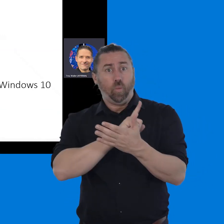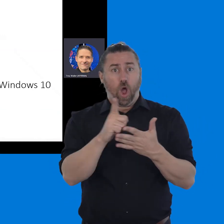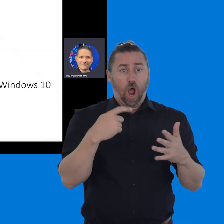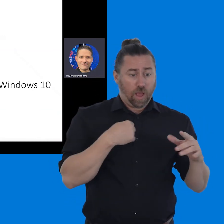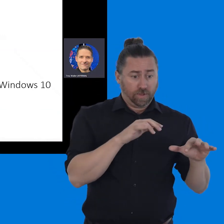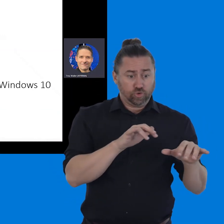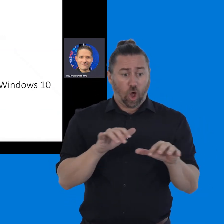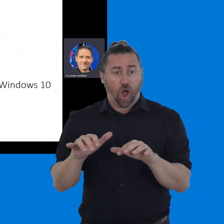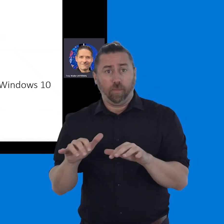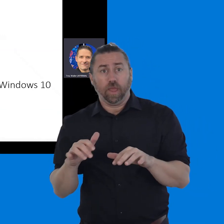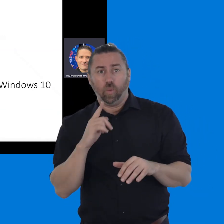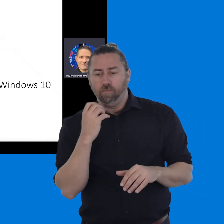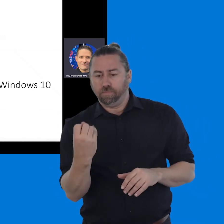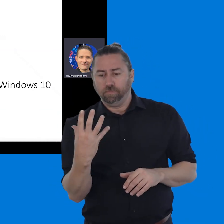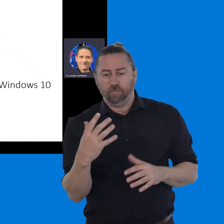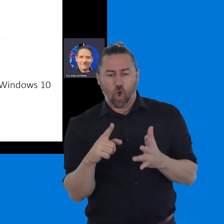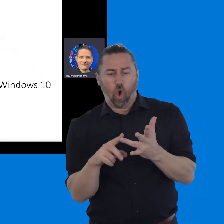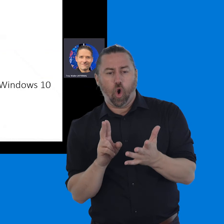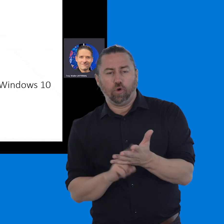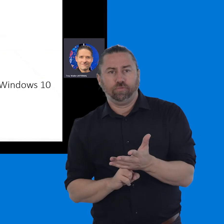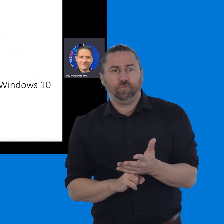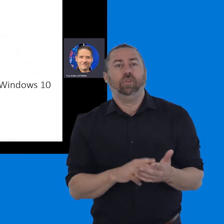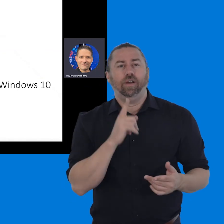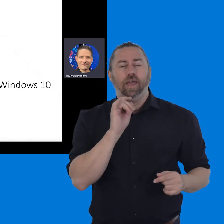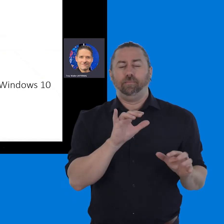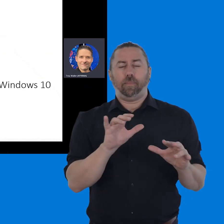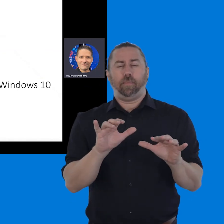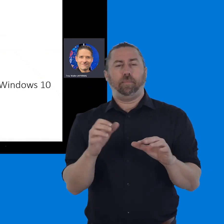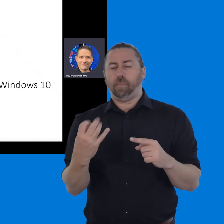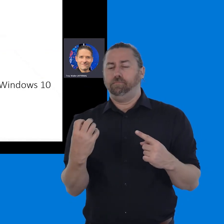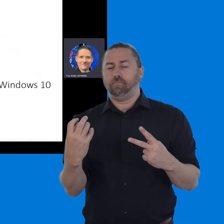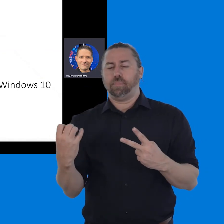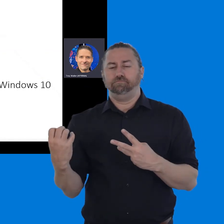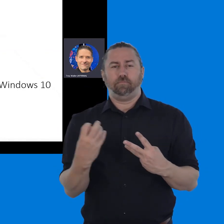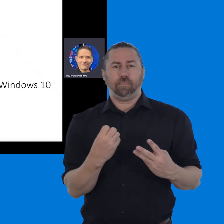as I type, and that will turn that on for you.